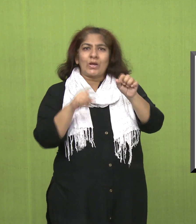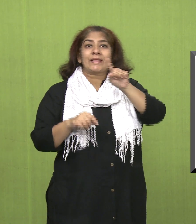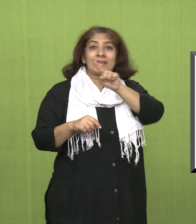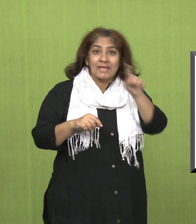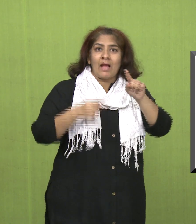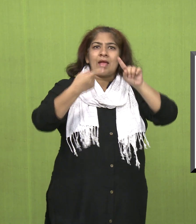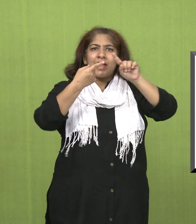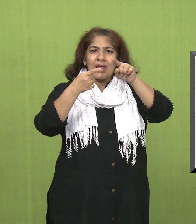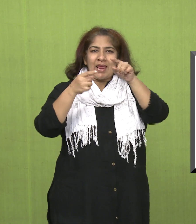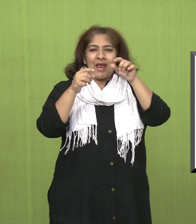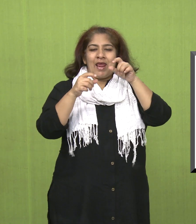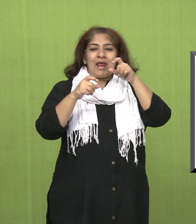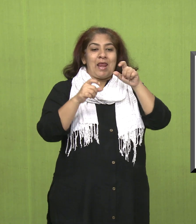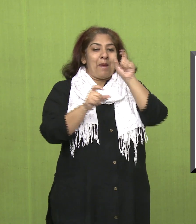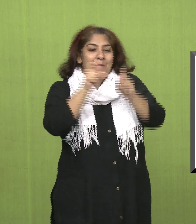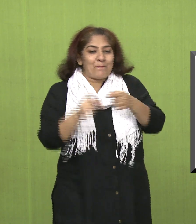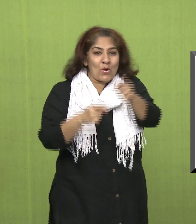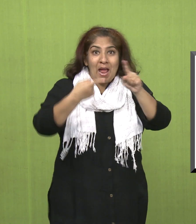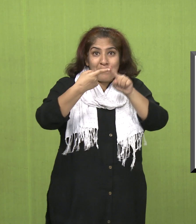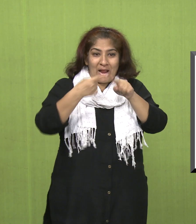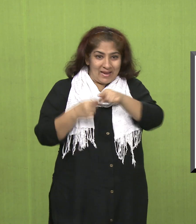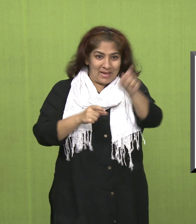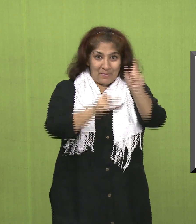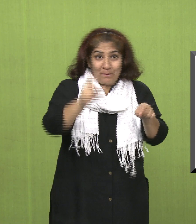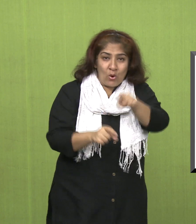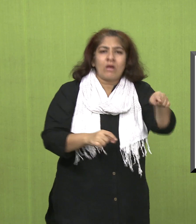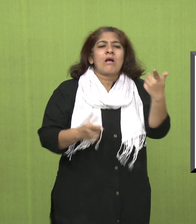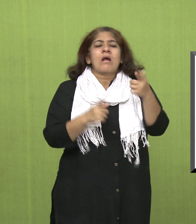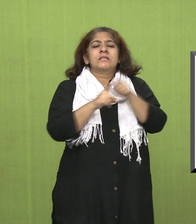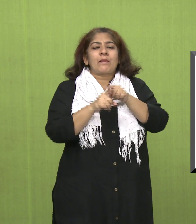Now we will understand the benefits to the employees.